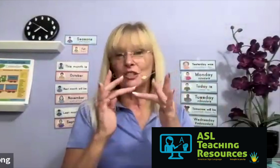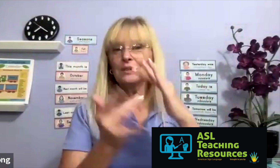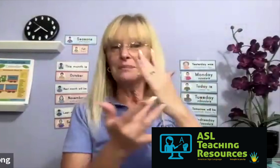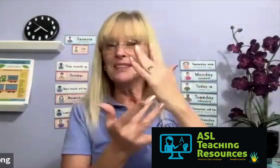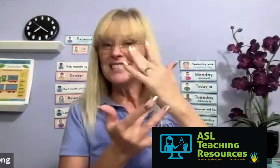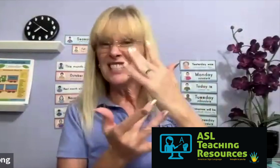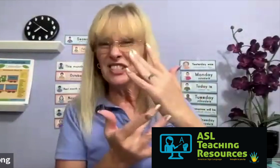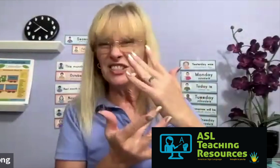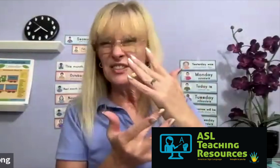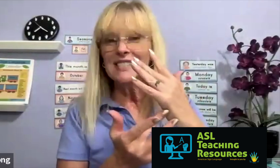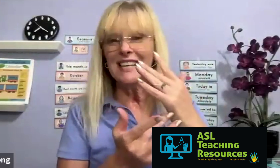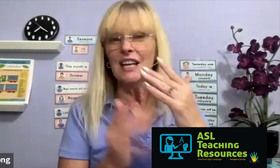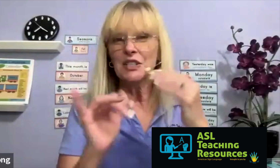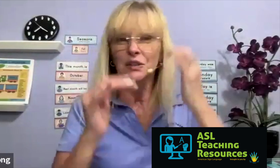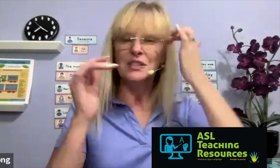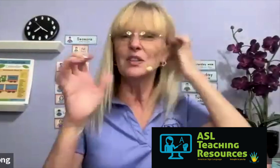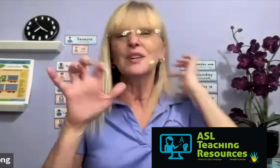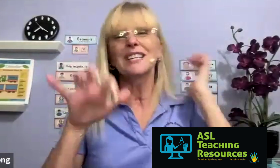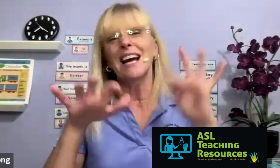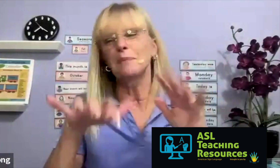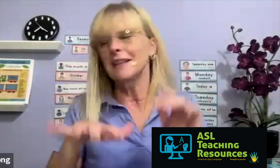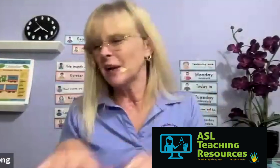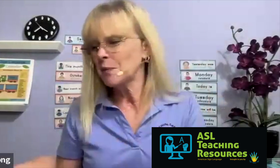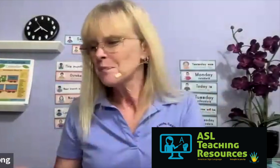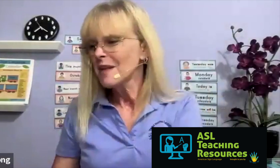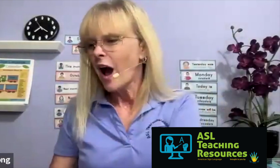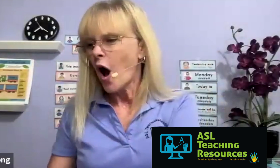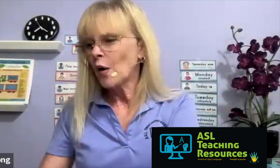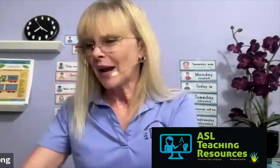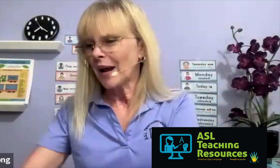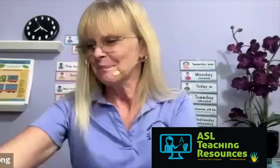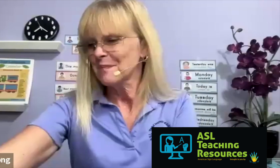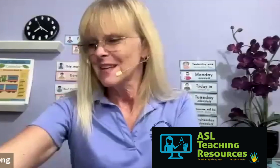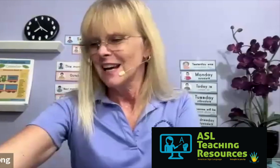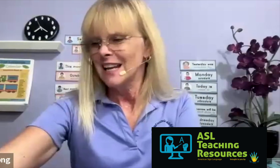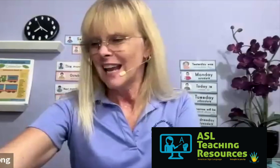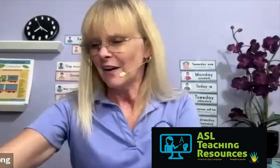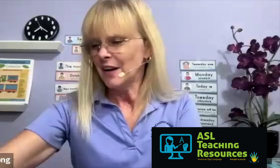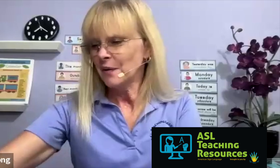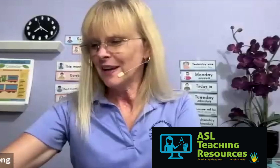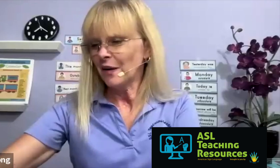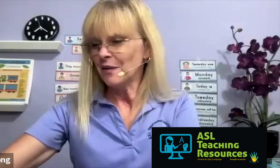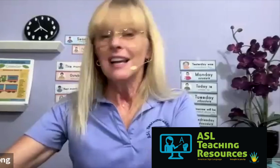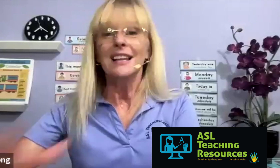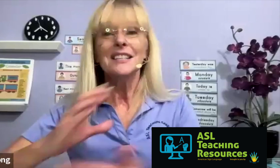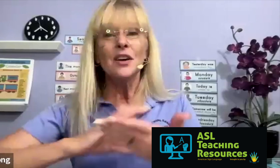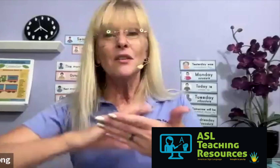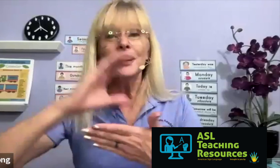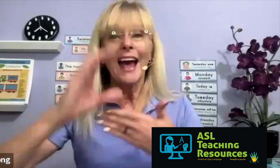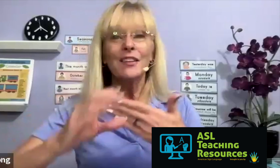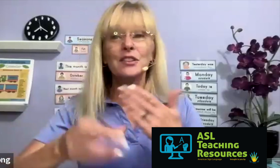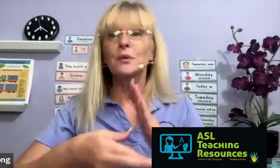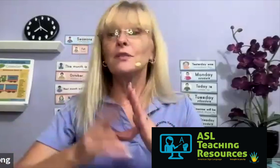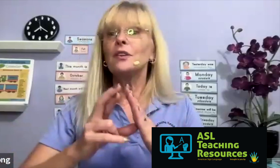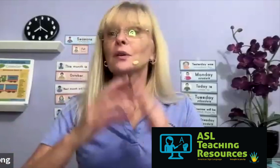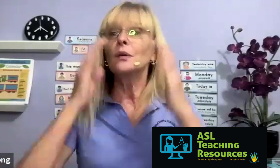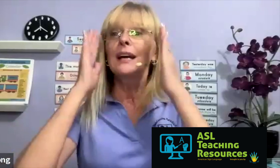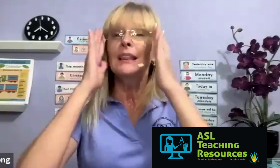digital set too. So you can type in there. Okay, now here we go. Let's go for calendar review, and then